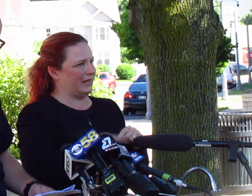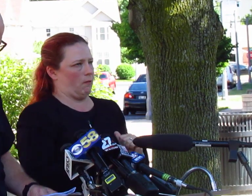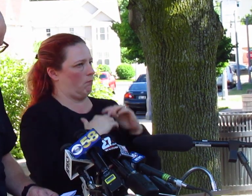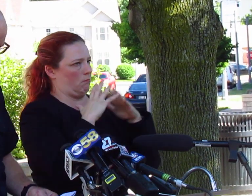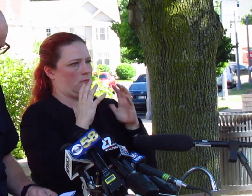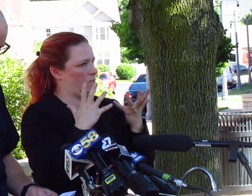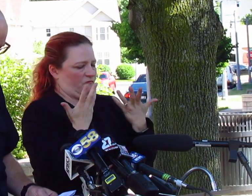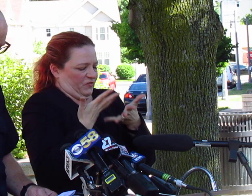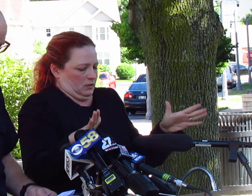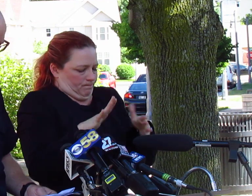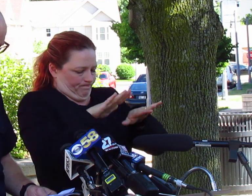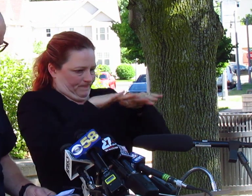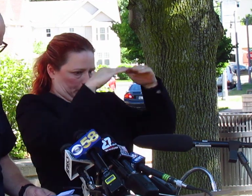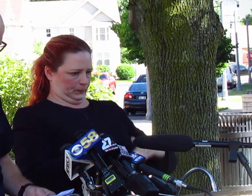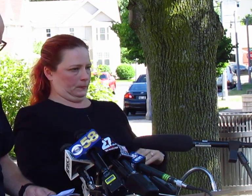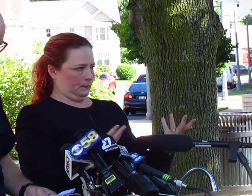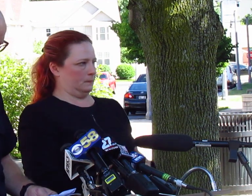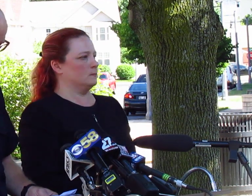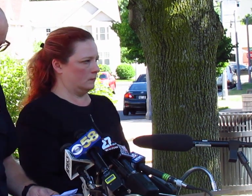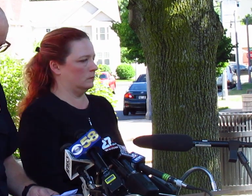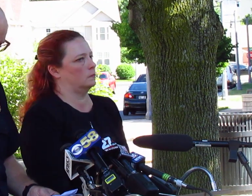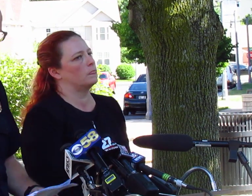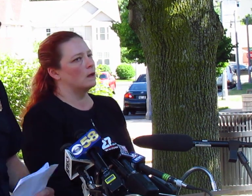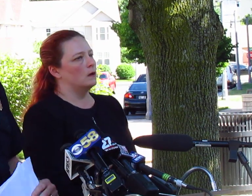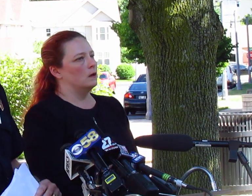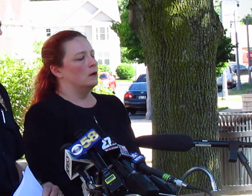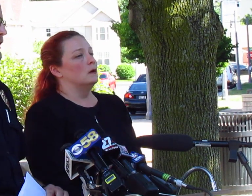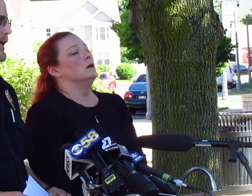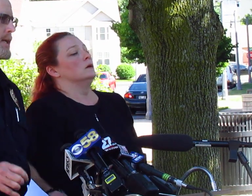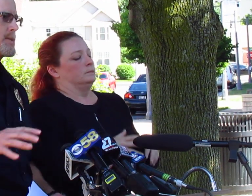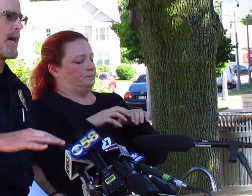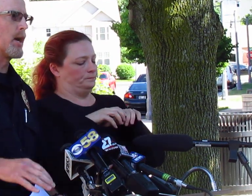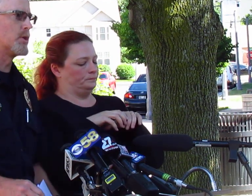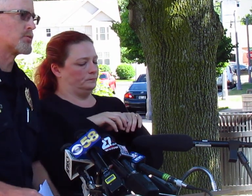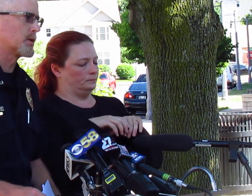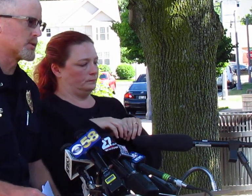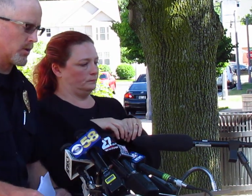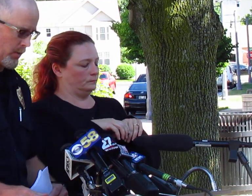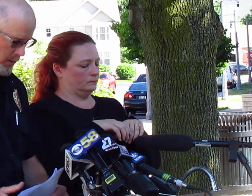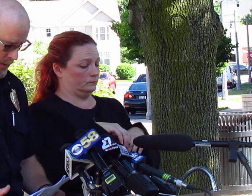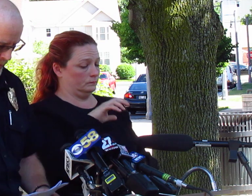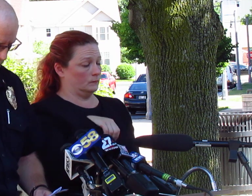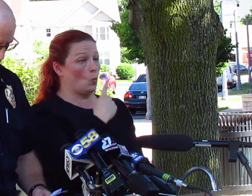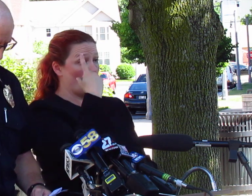All right, we did have one building, which is the old City Hall building, that's inside our restricted